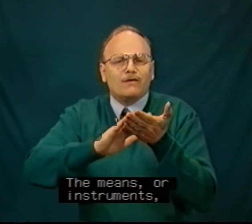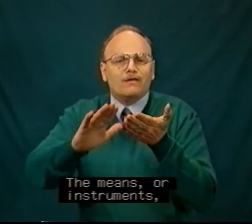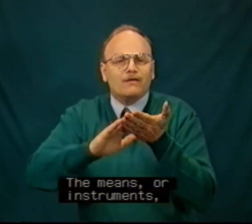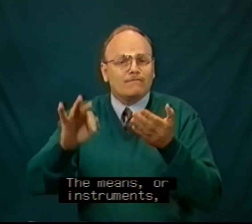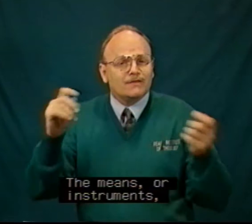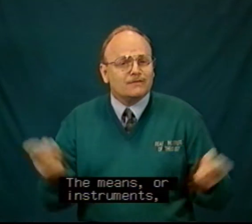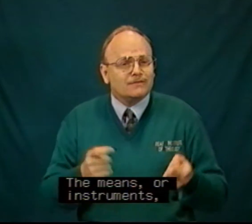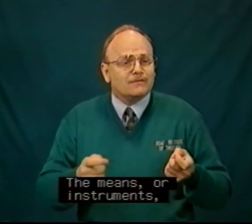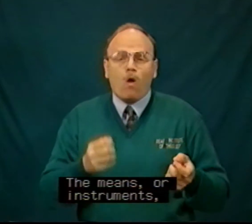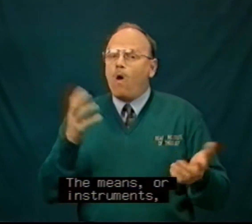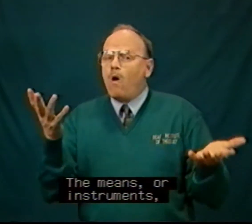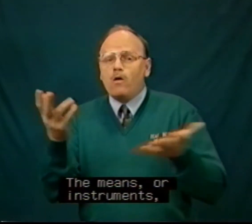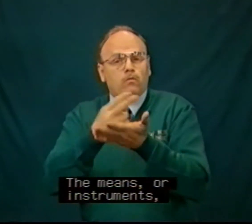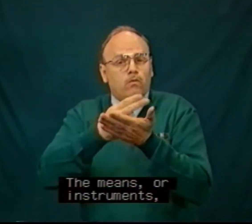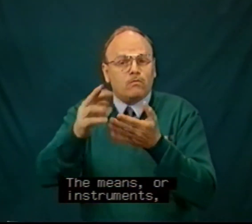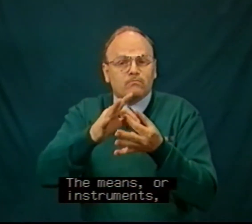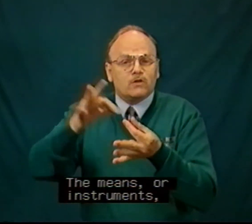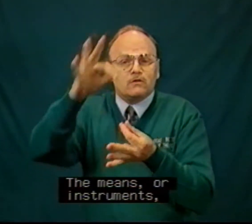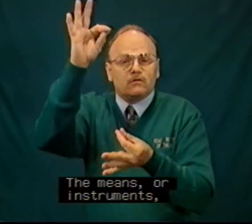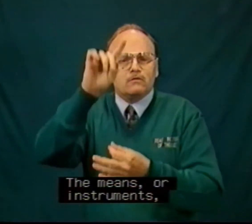the means or the instruments